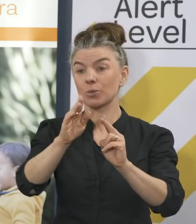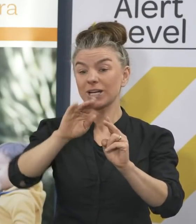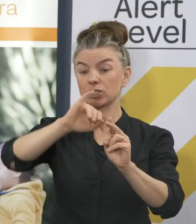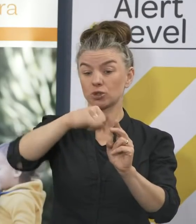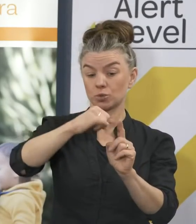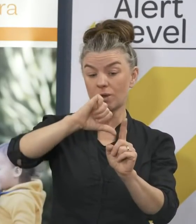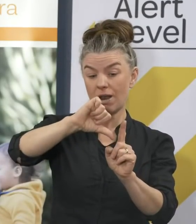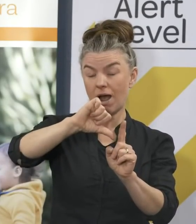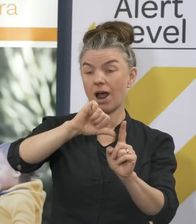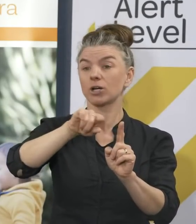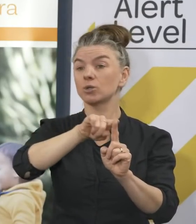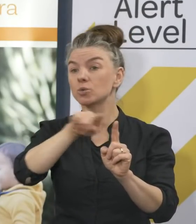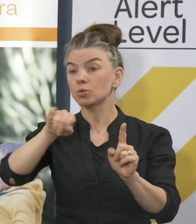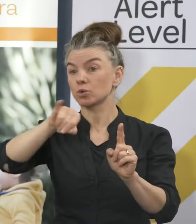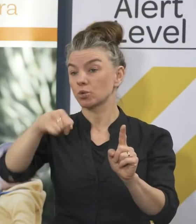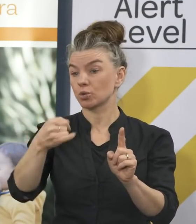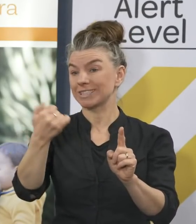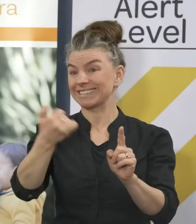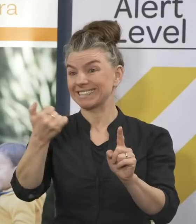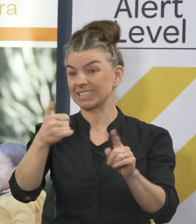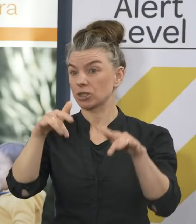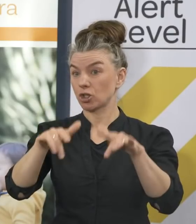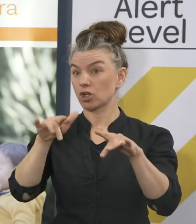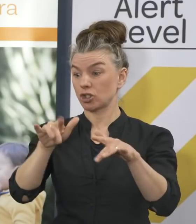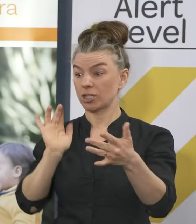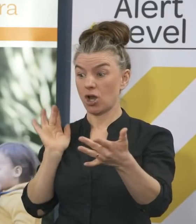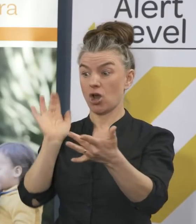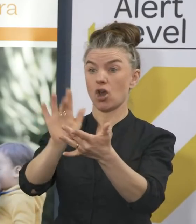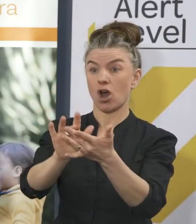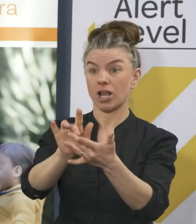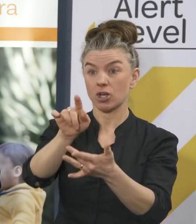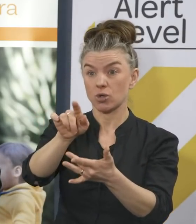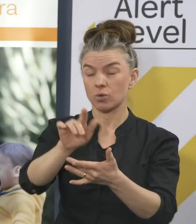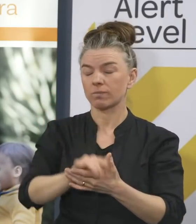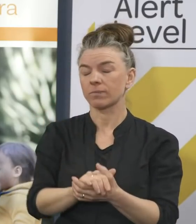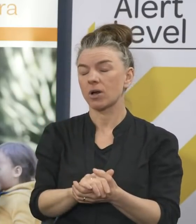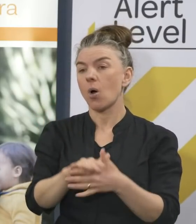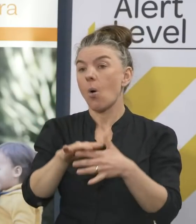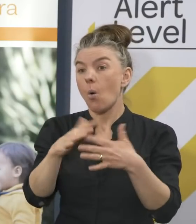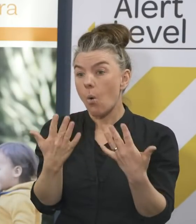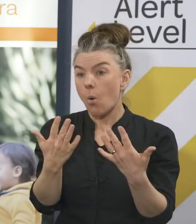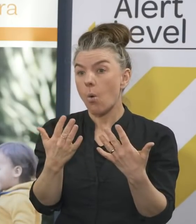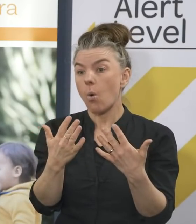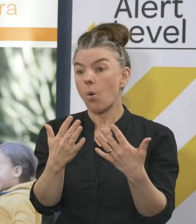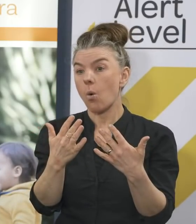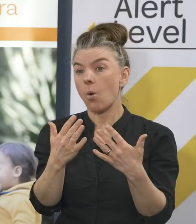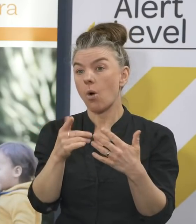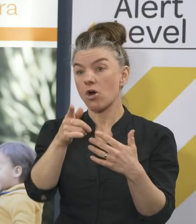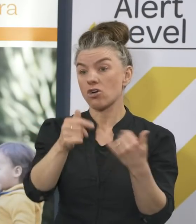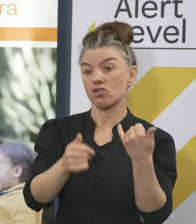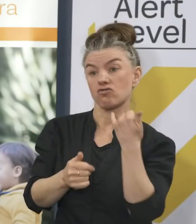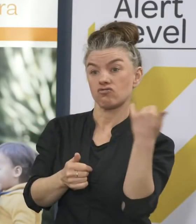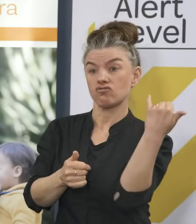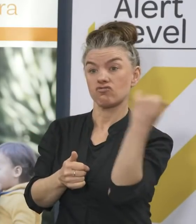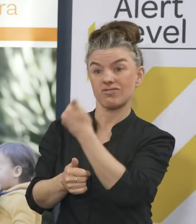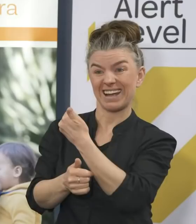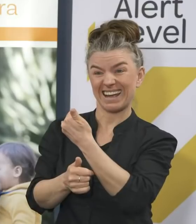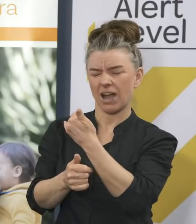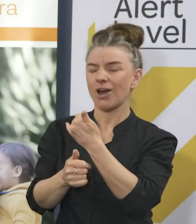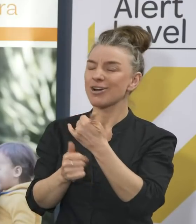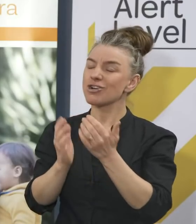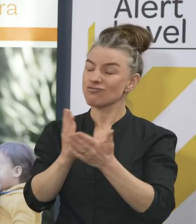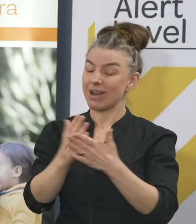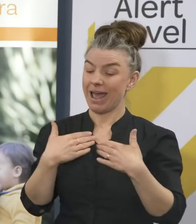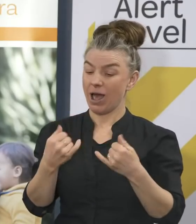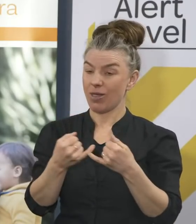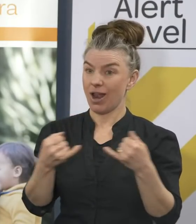and June the 16th who hasn't yet been contacted, or I should say returned a call from Healthline, because everybody